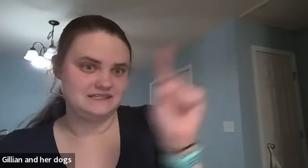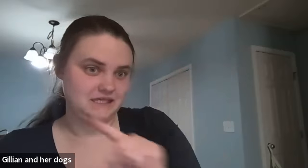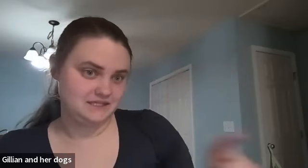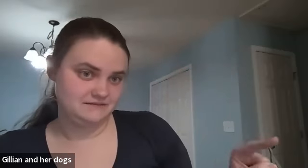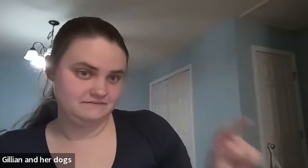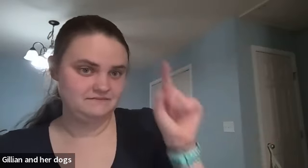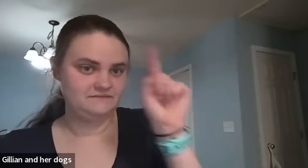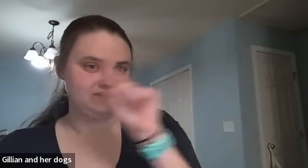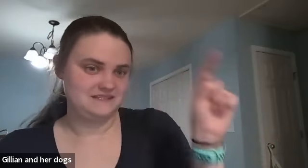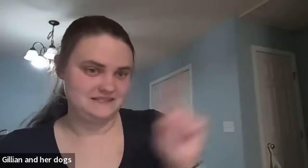Z. Z.